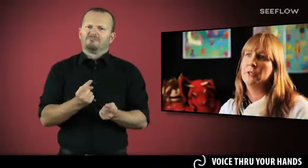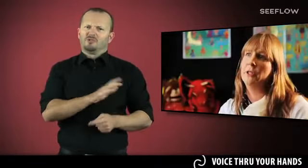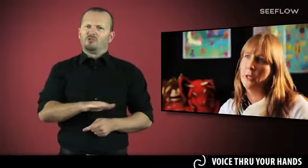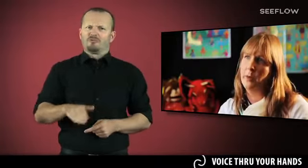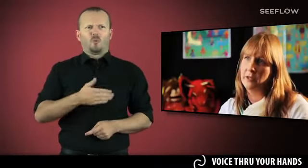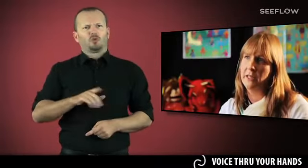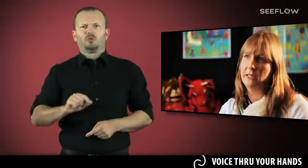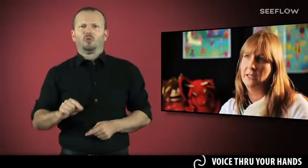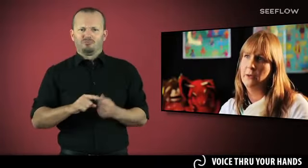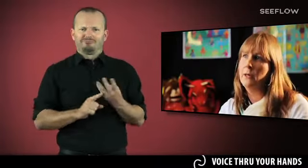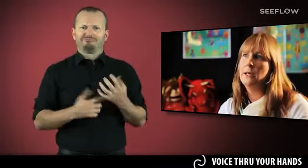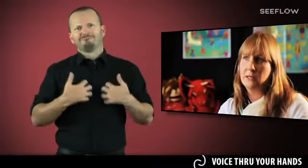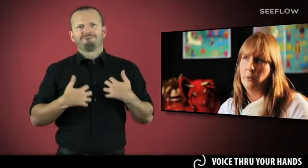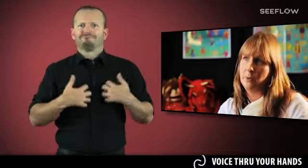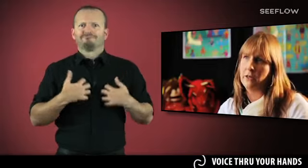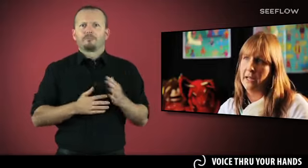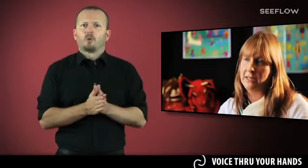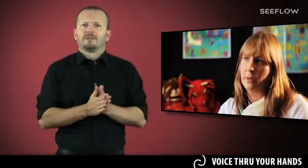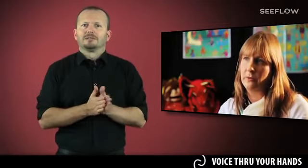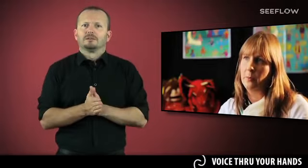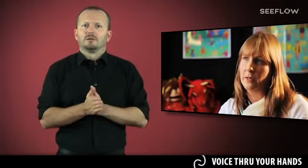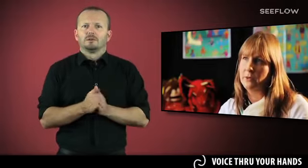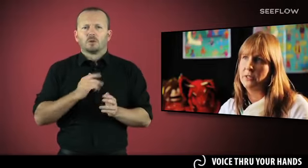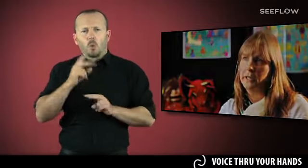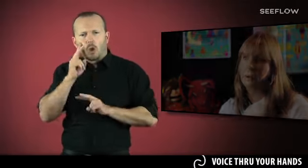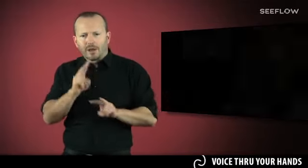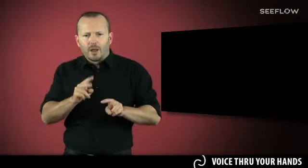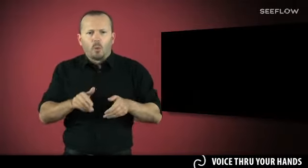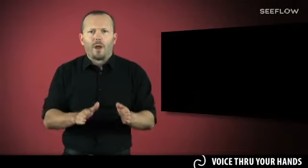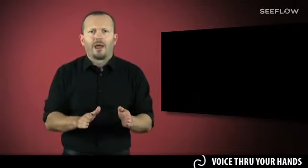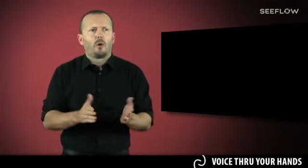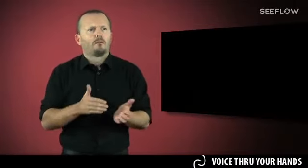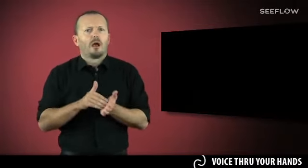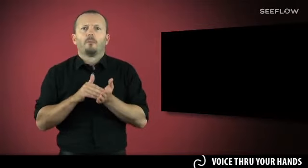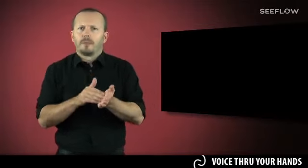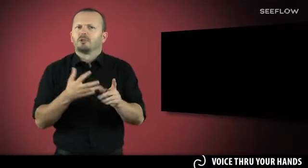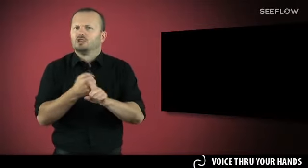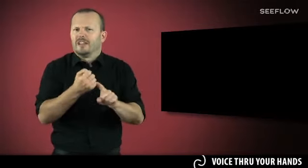generally want to do and are motivated to do. So what we're looking at is a way of helping them to achieve those things.